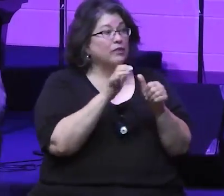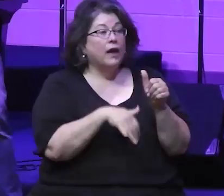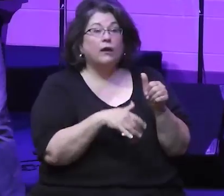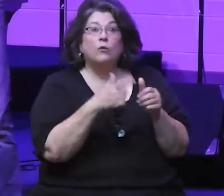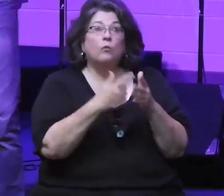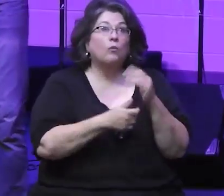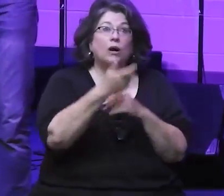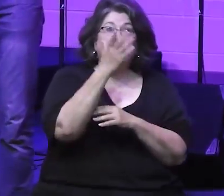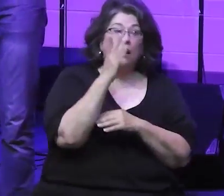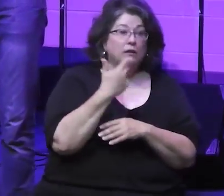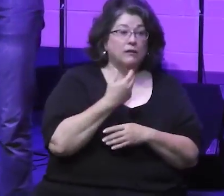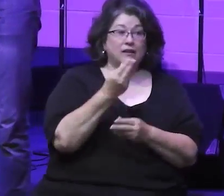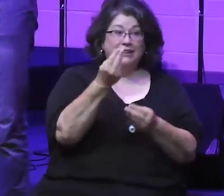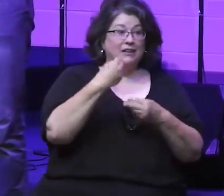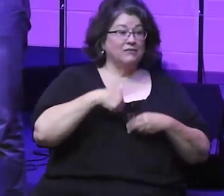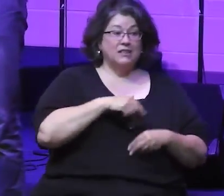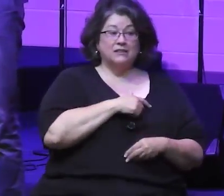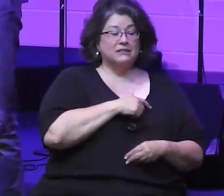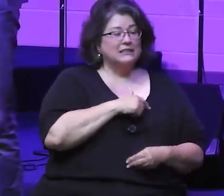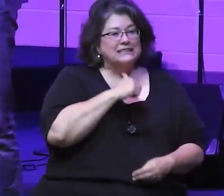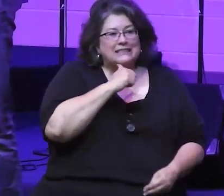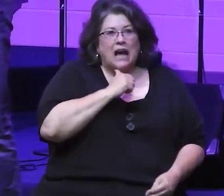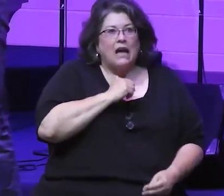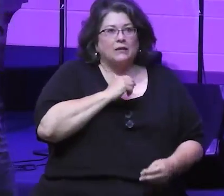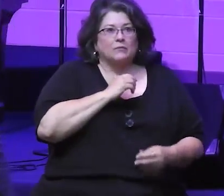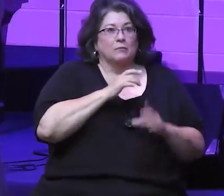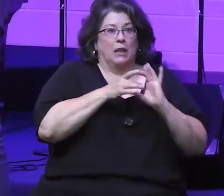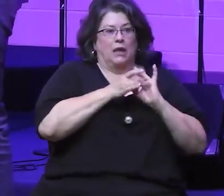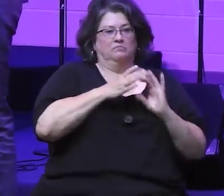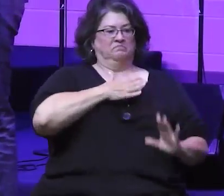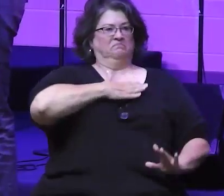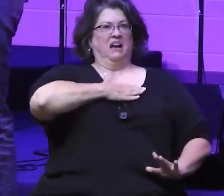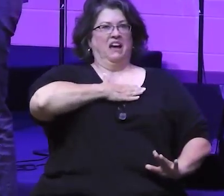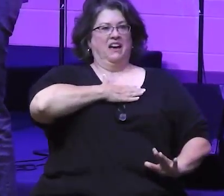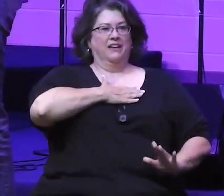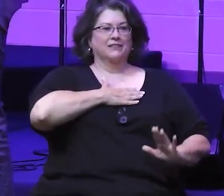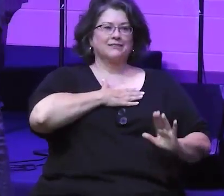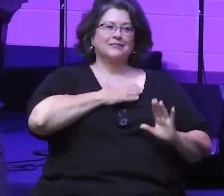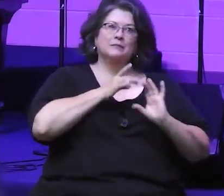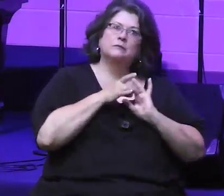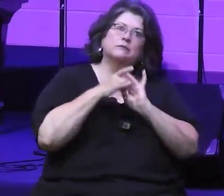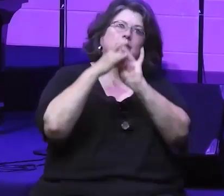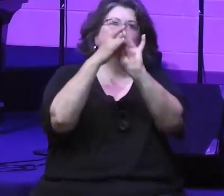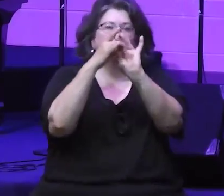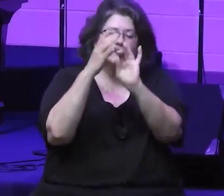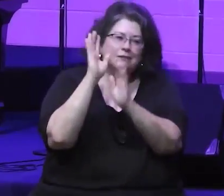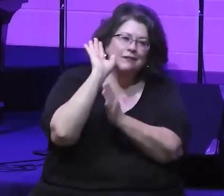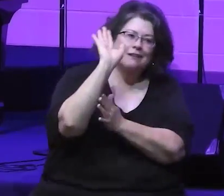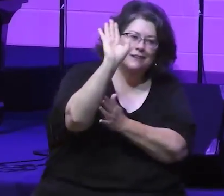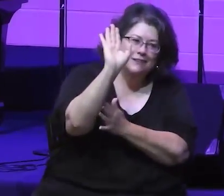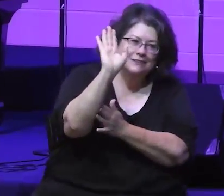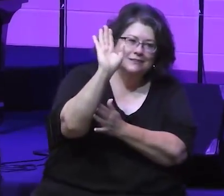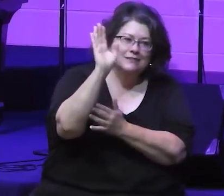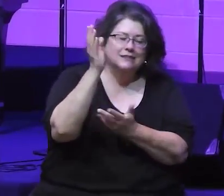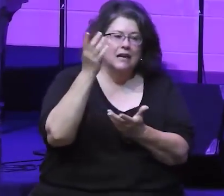I've been giving something. It's not mine. I do something with it according to the hopes and wills and wishes and standards of the giver.